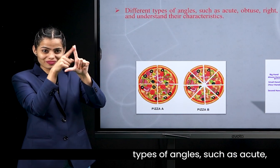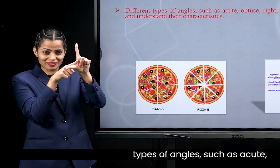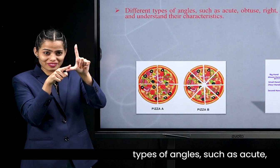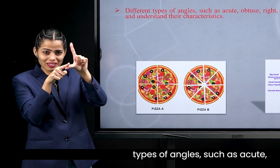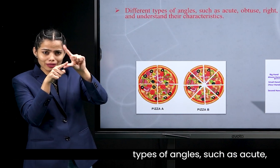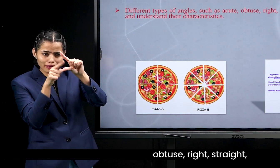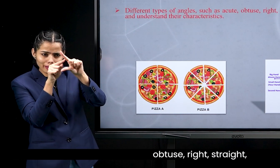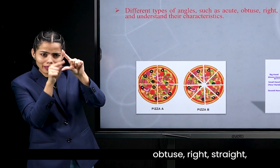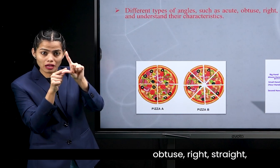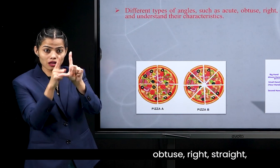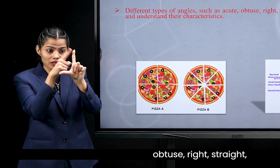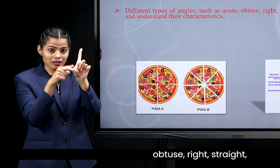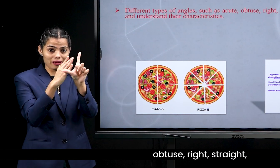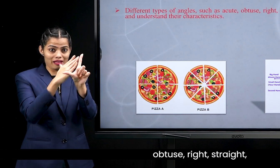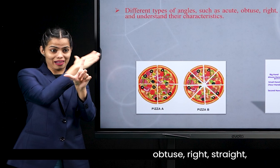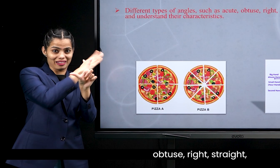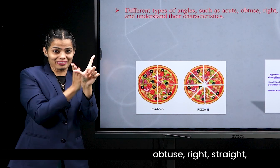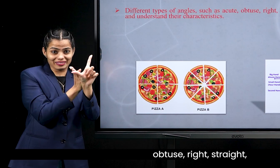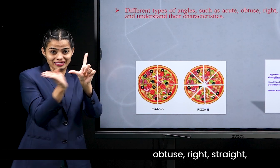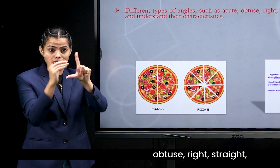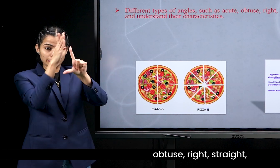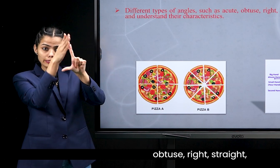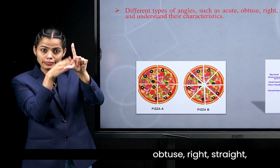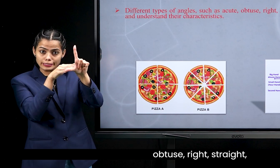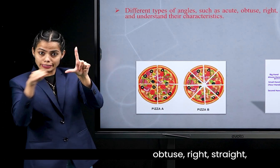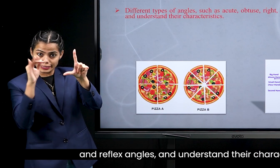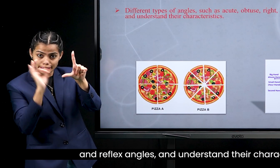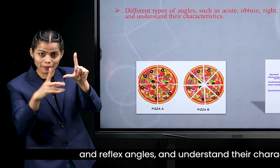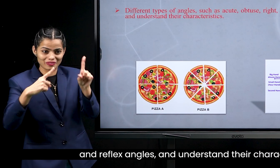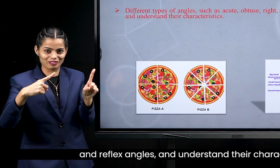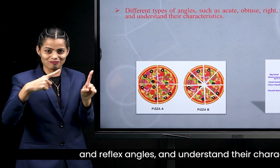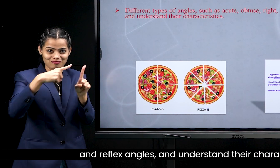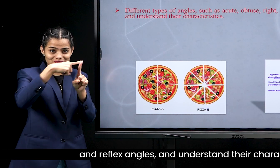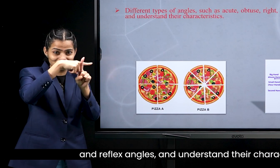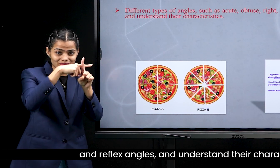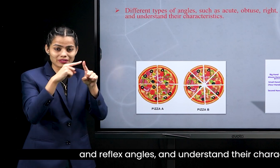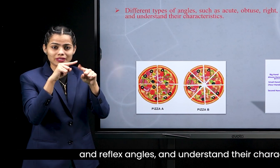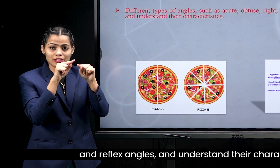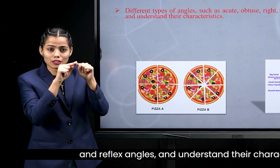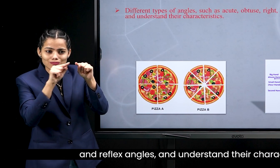acute, obtuse, right, straight, and reflex angles and understand